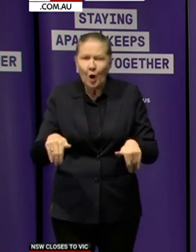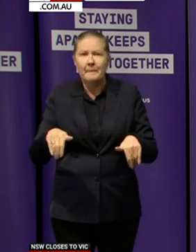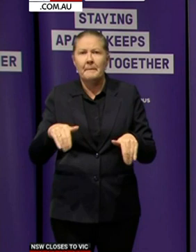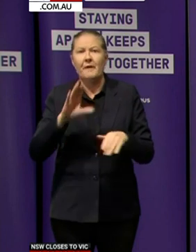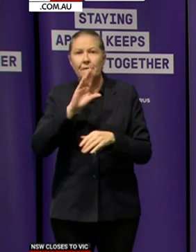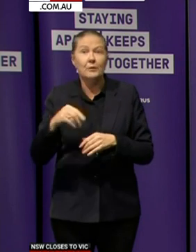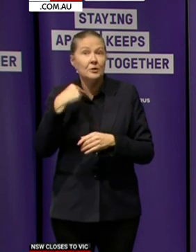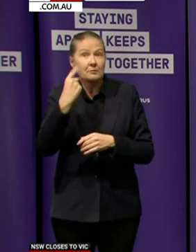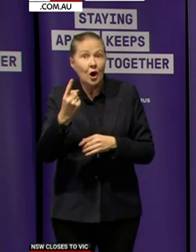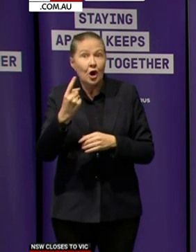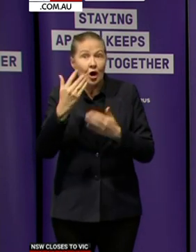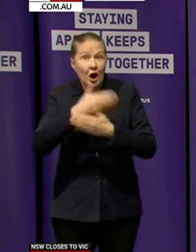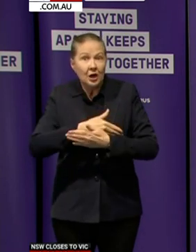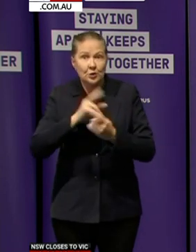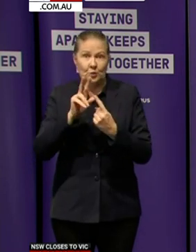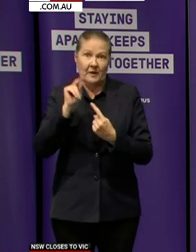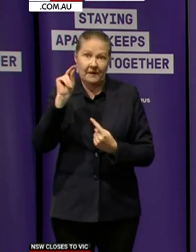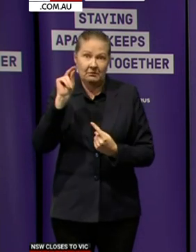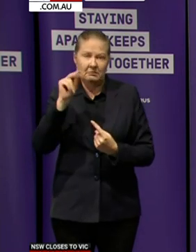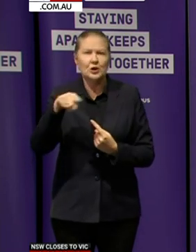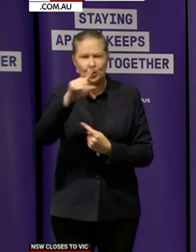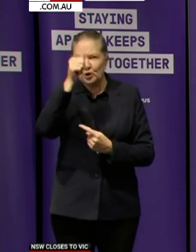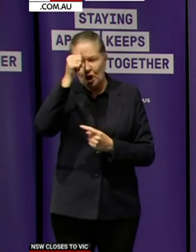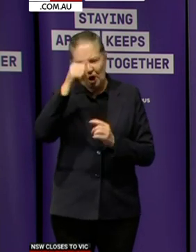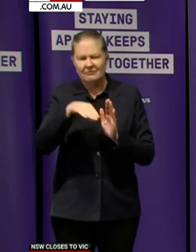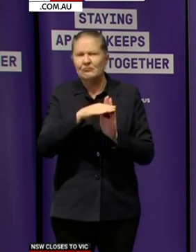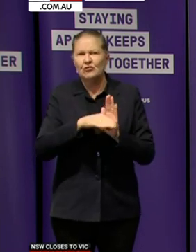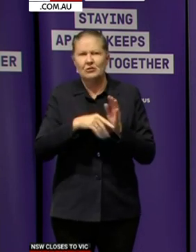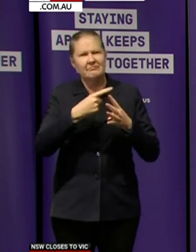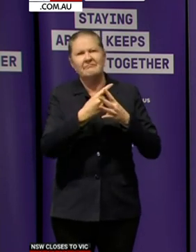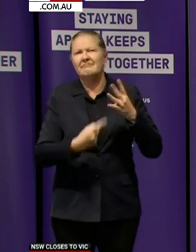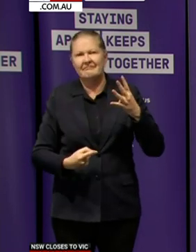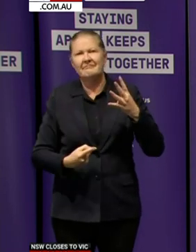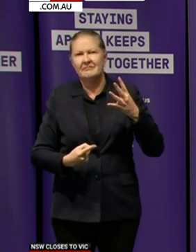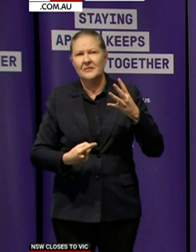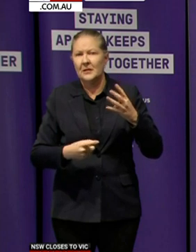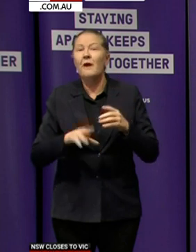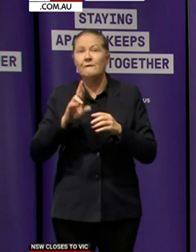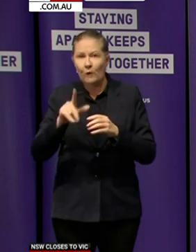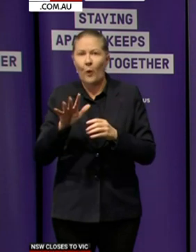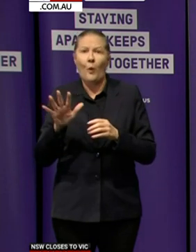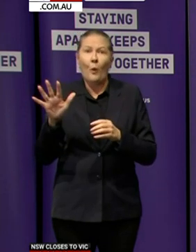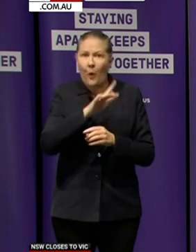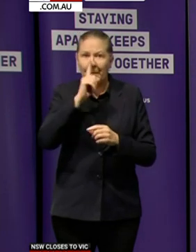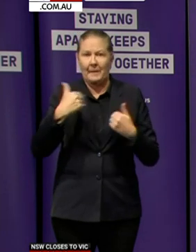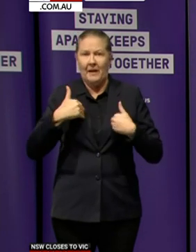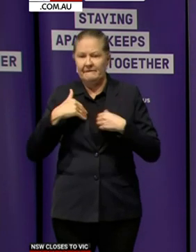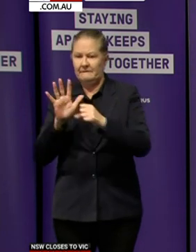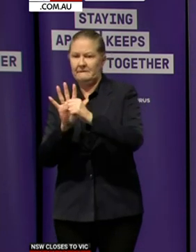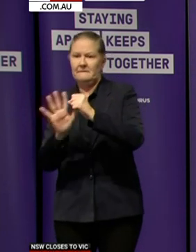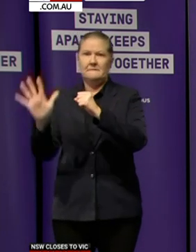4 reasons, which are well known, they will extend to each and every person across the metropolitan area. That is to